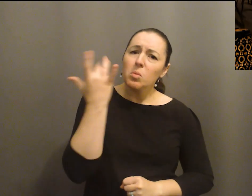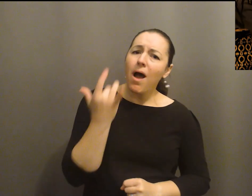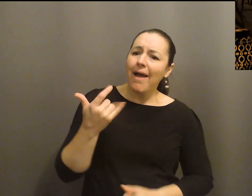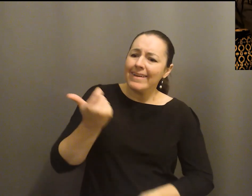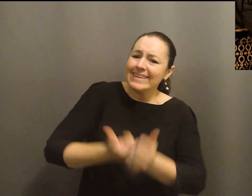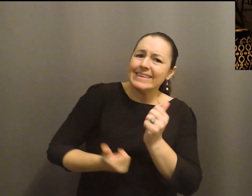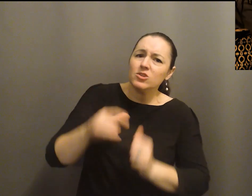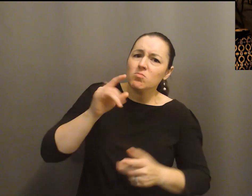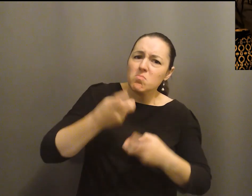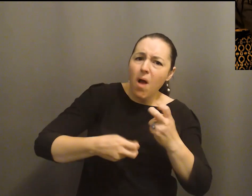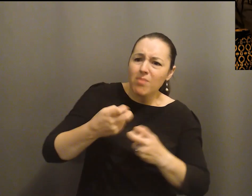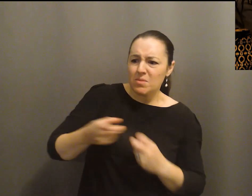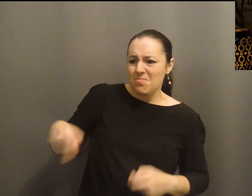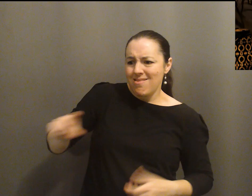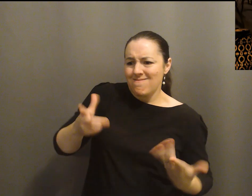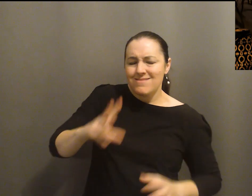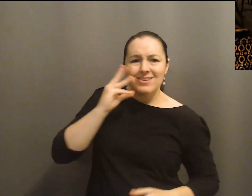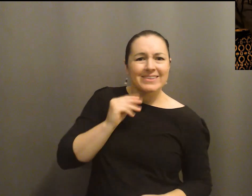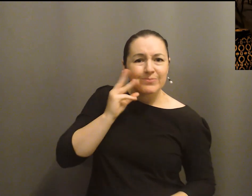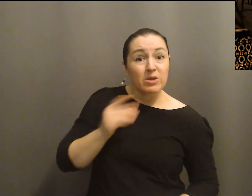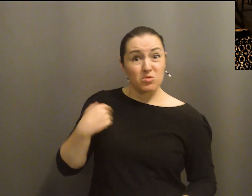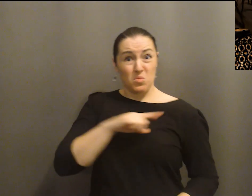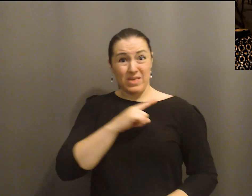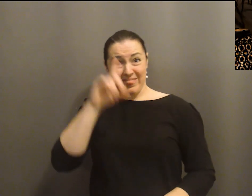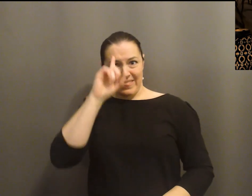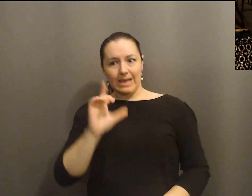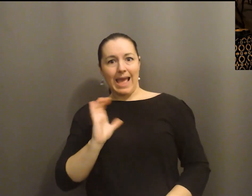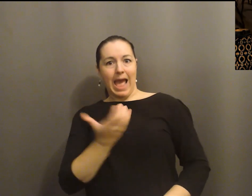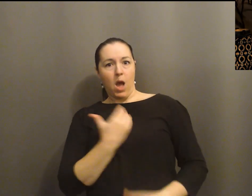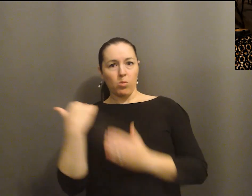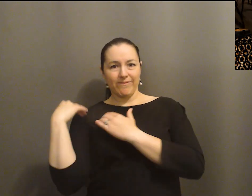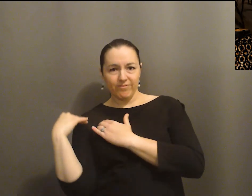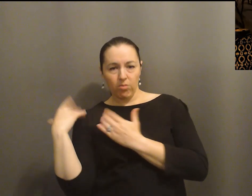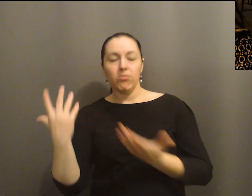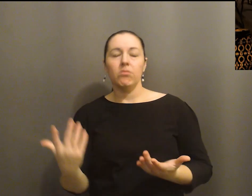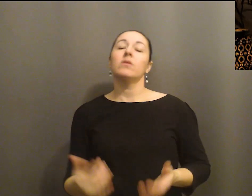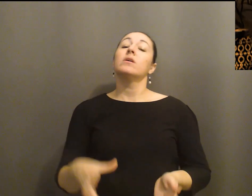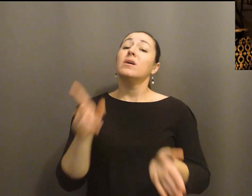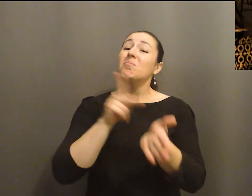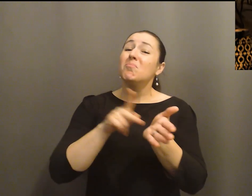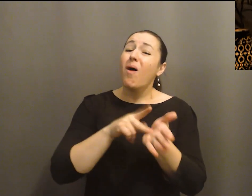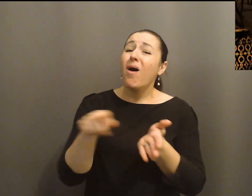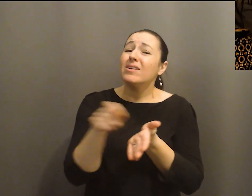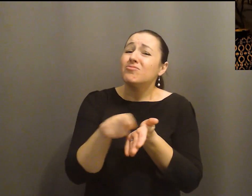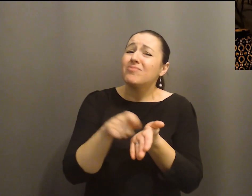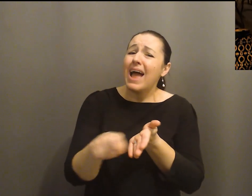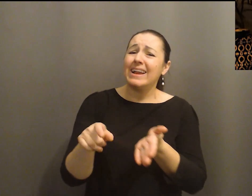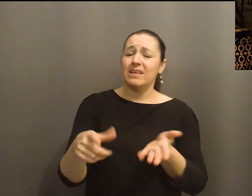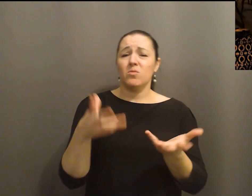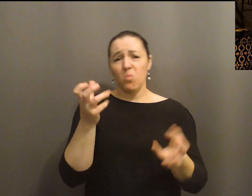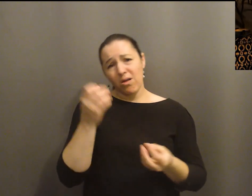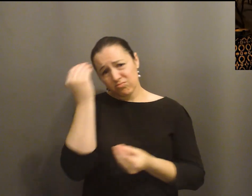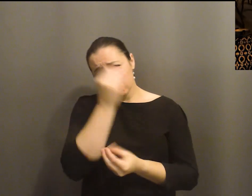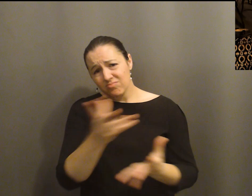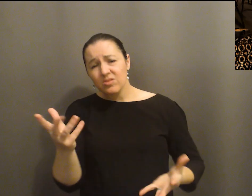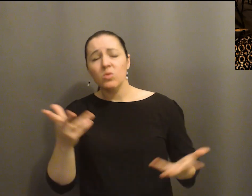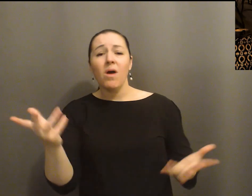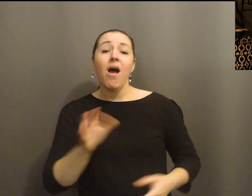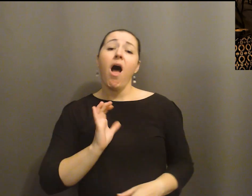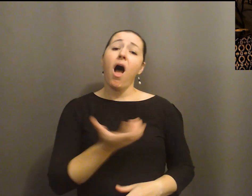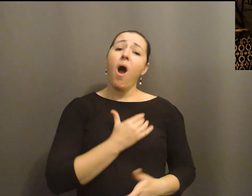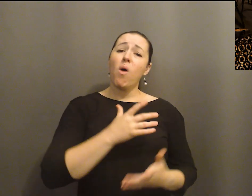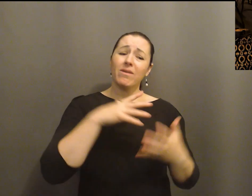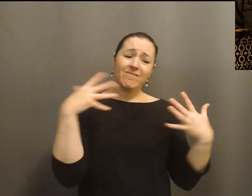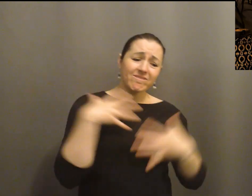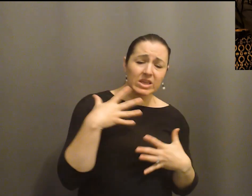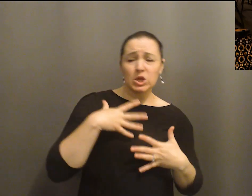We think is our fault Now What God is saying To what Paul's writing to us What the Holy Spirit Wants us to know Is we need to bring Our fears And